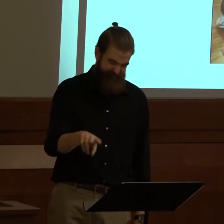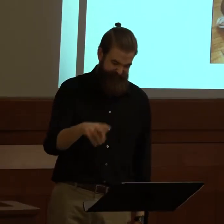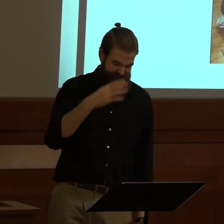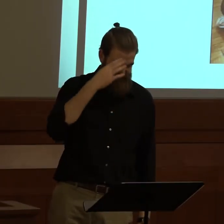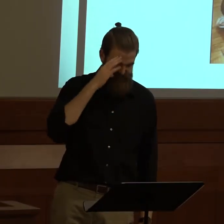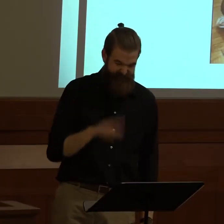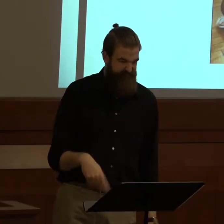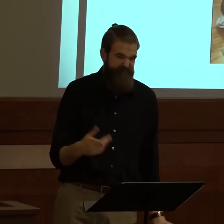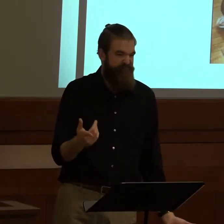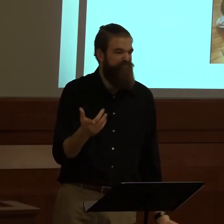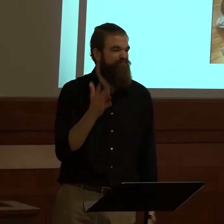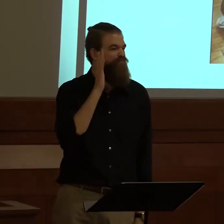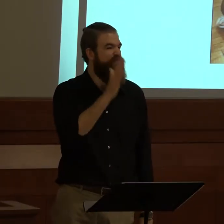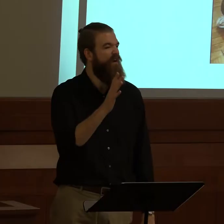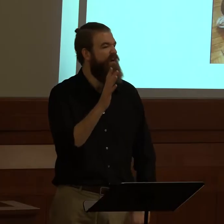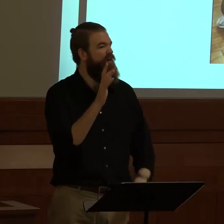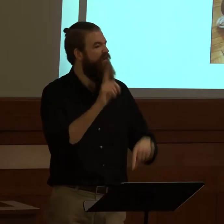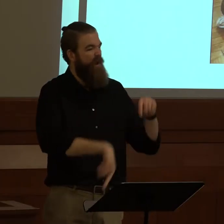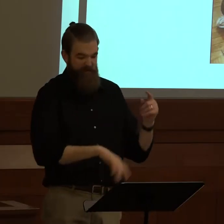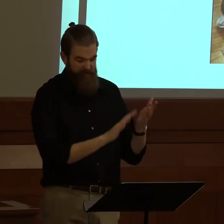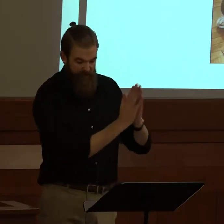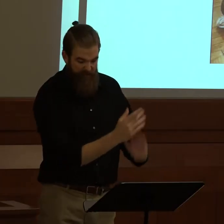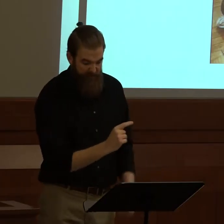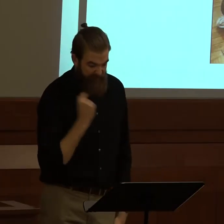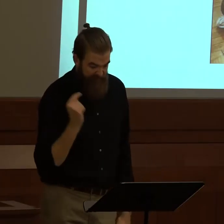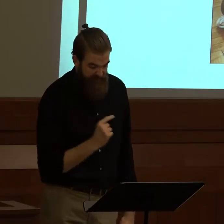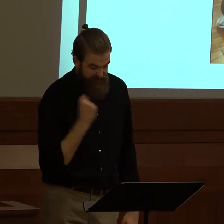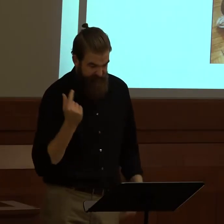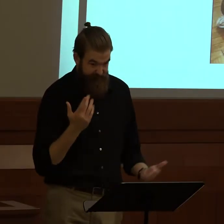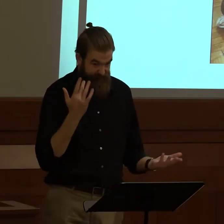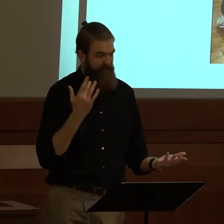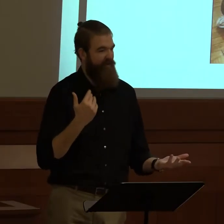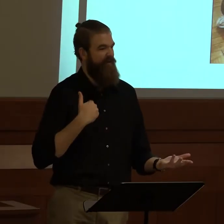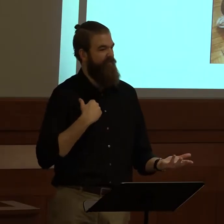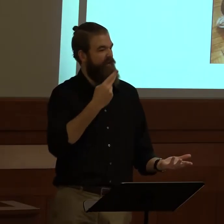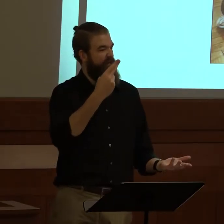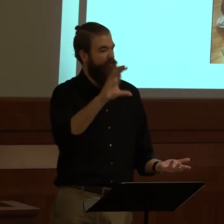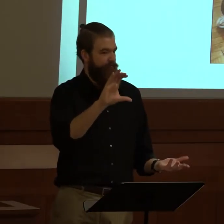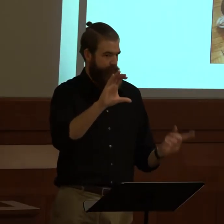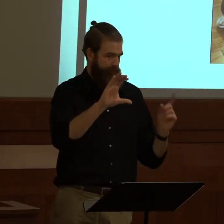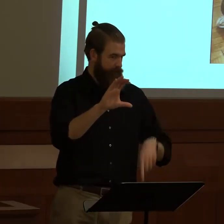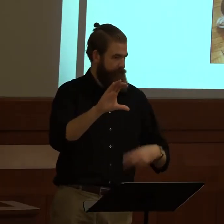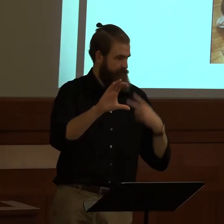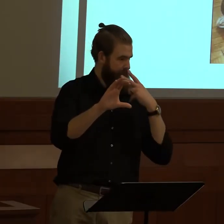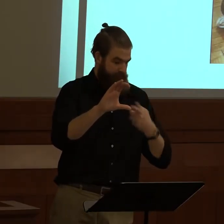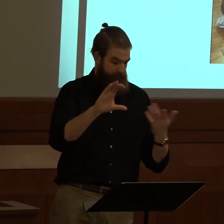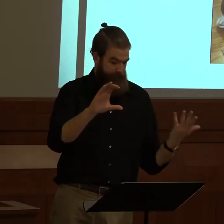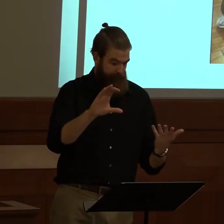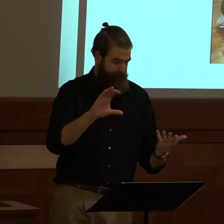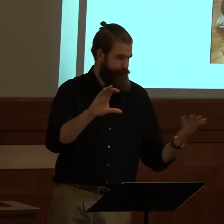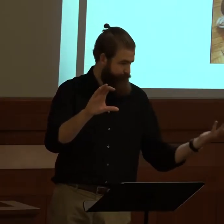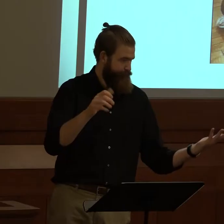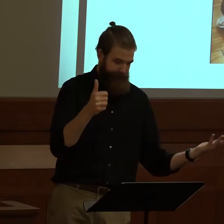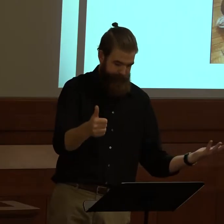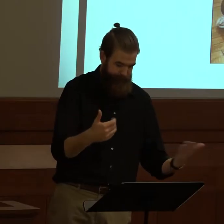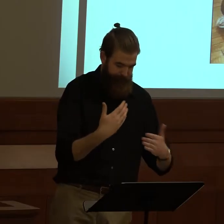deaf. The events of Charles' life would prove, however, that God had his hand on the little